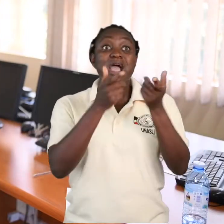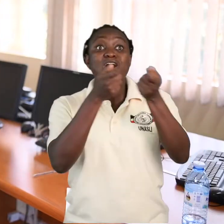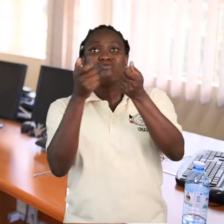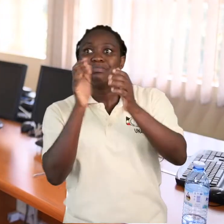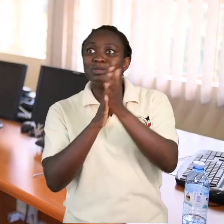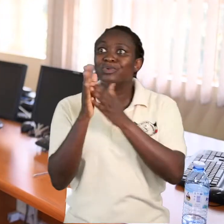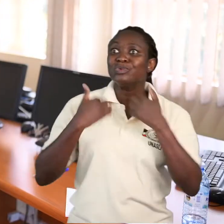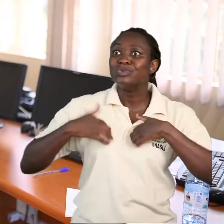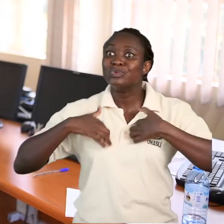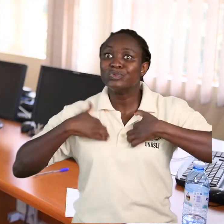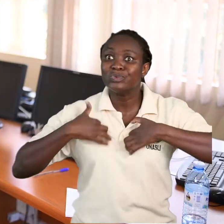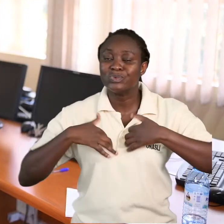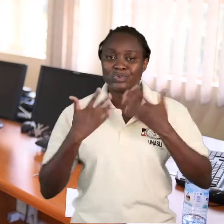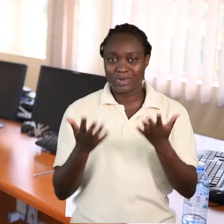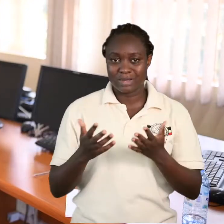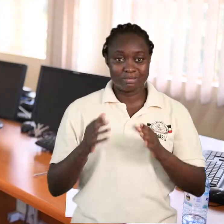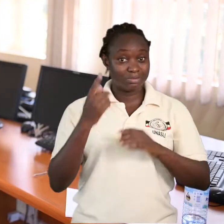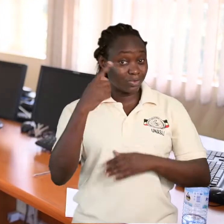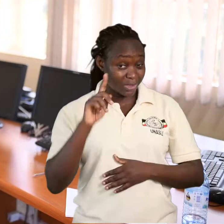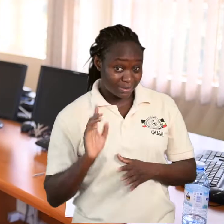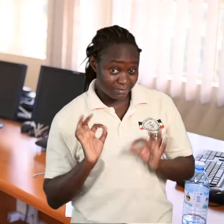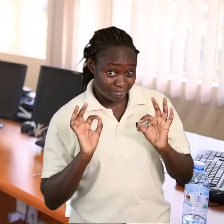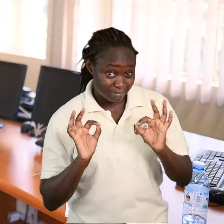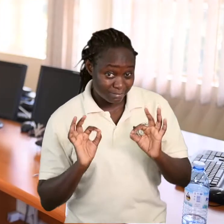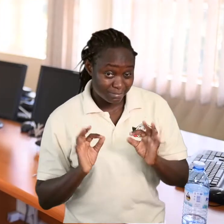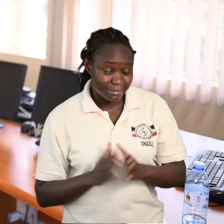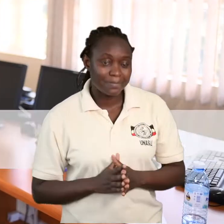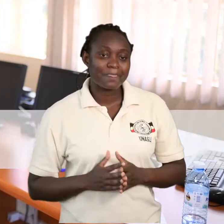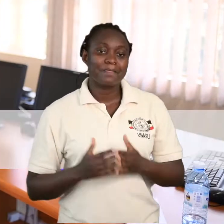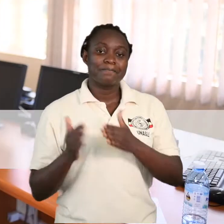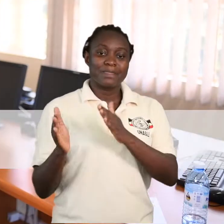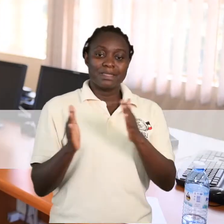You get me? Right. Step 5.